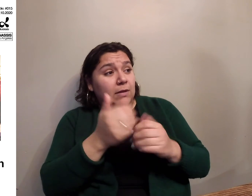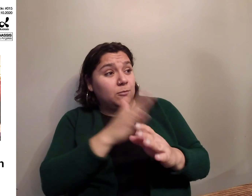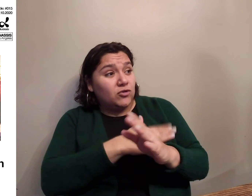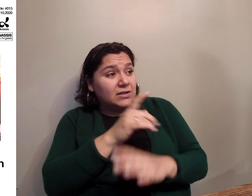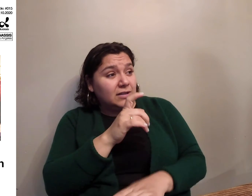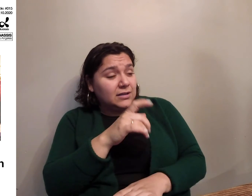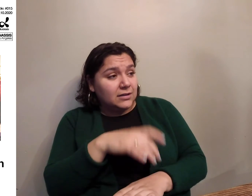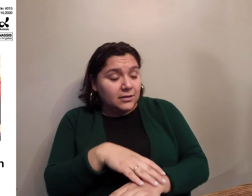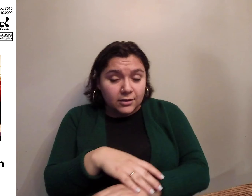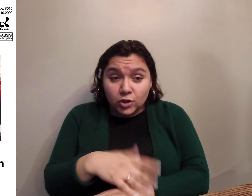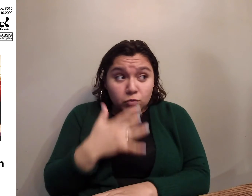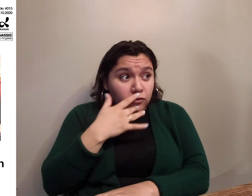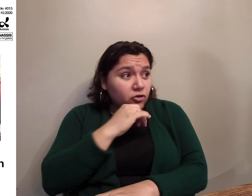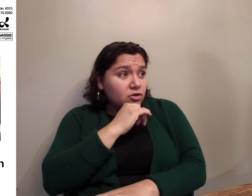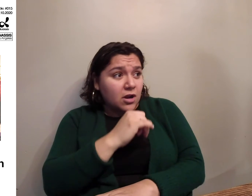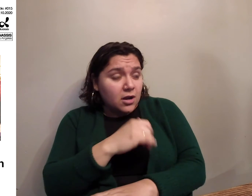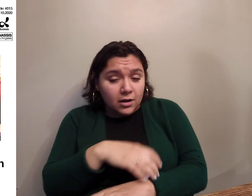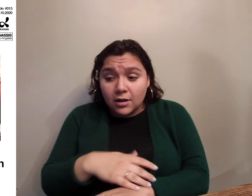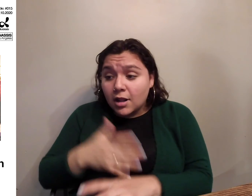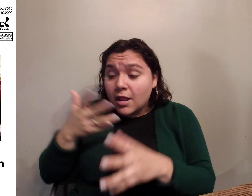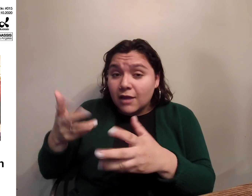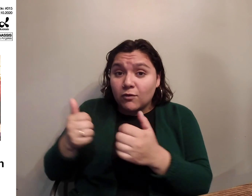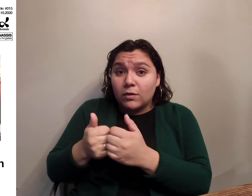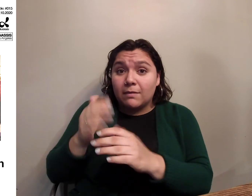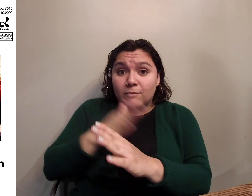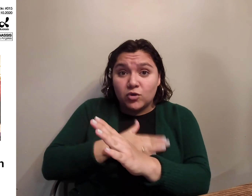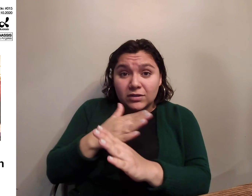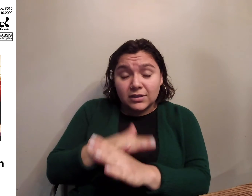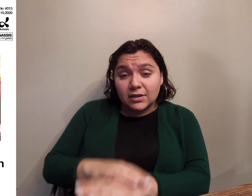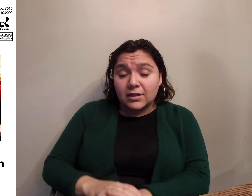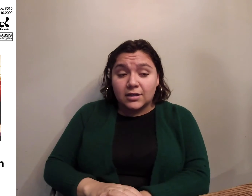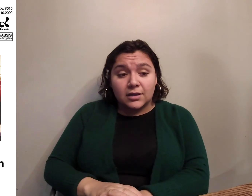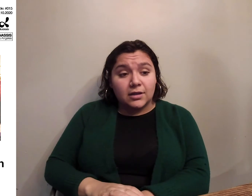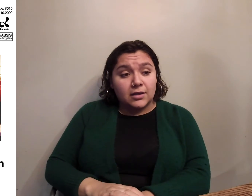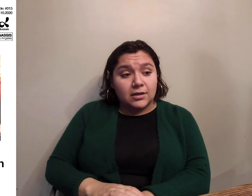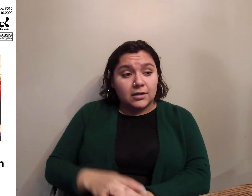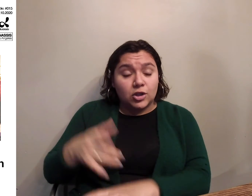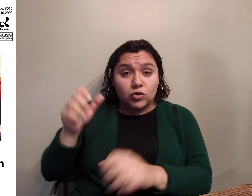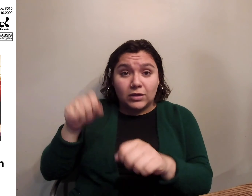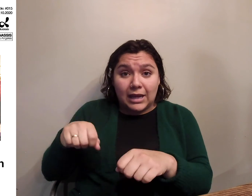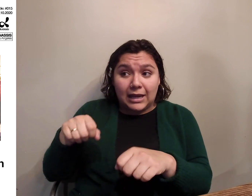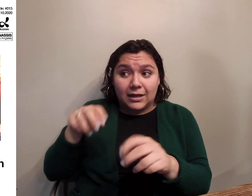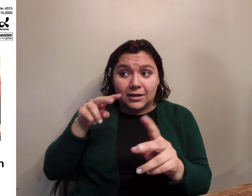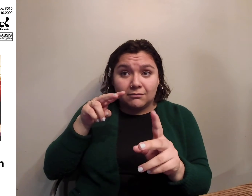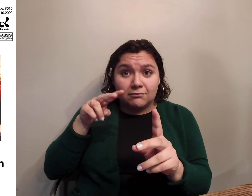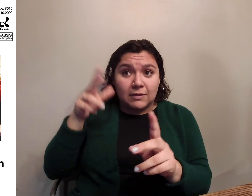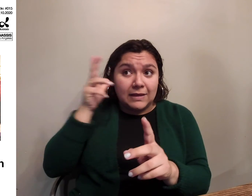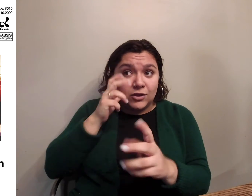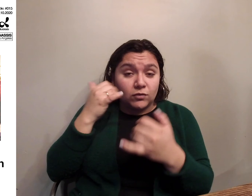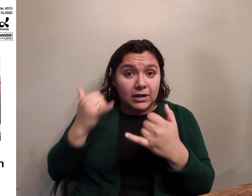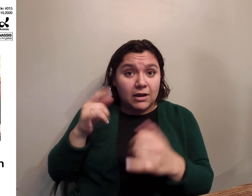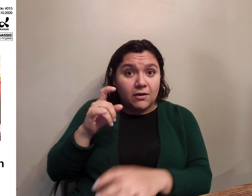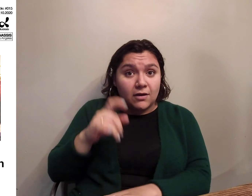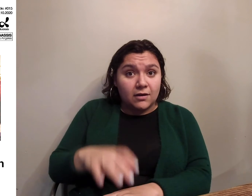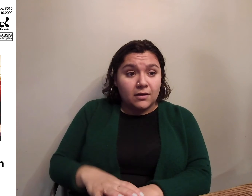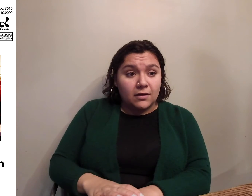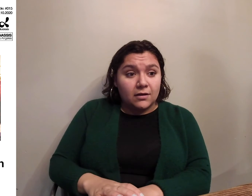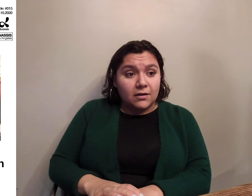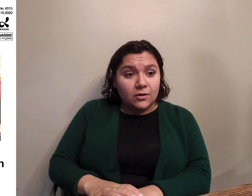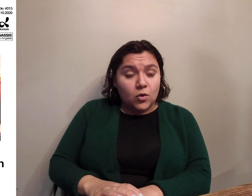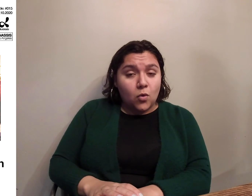to? Leave you with music that you could turn to right now, Or